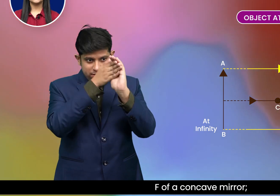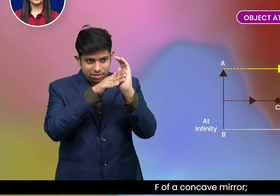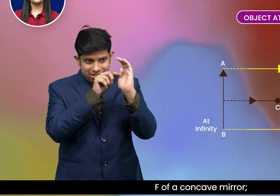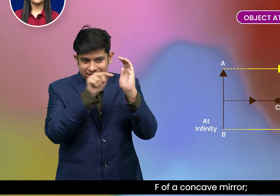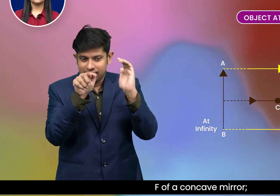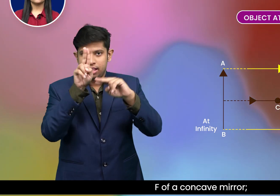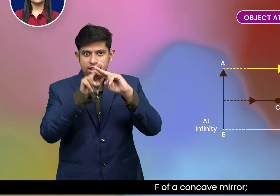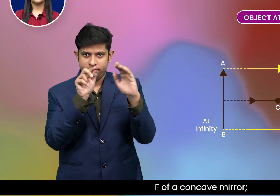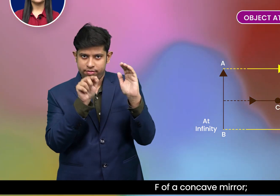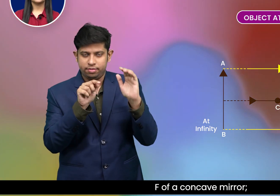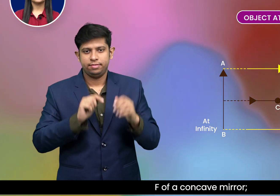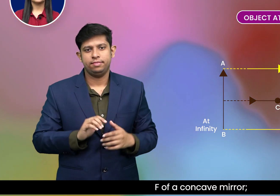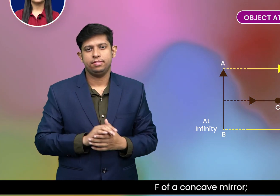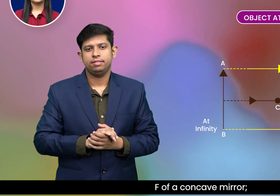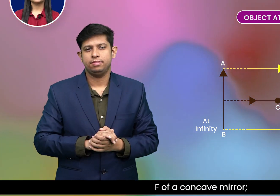a concave mirror,